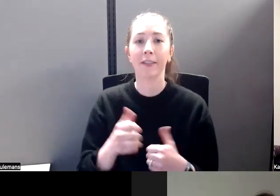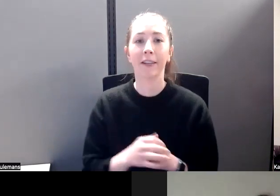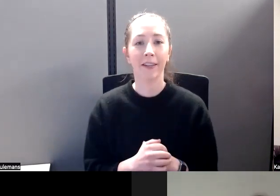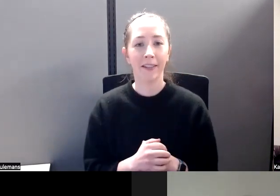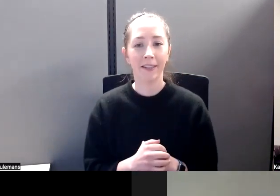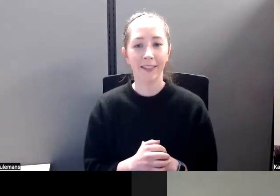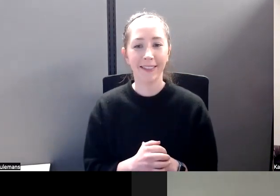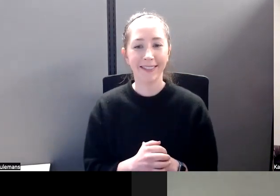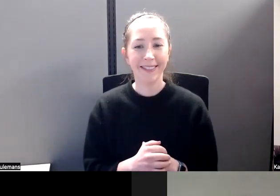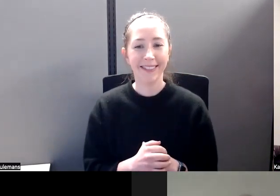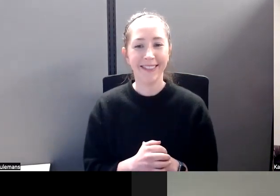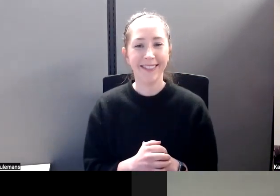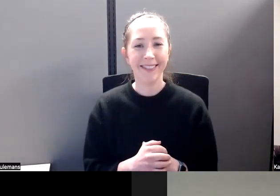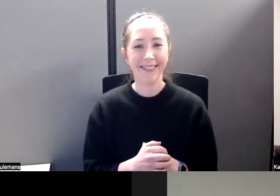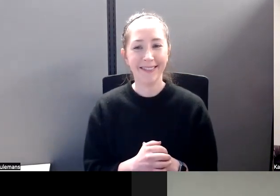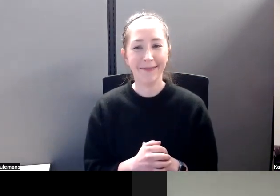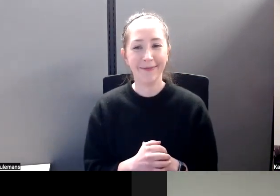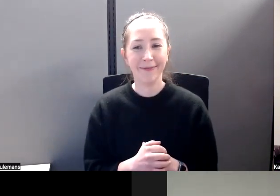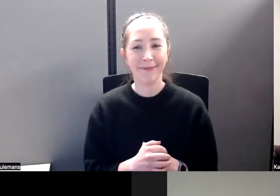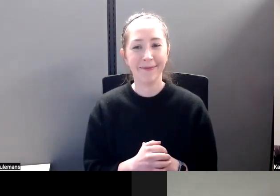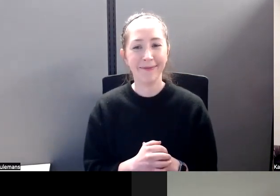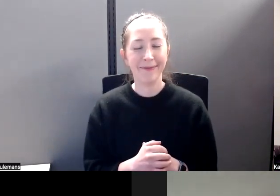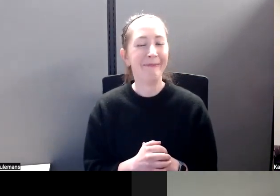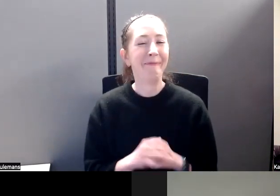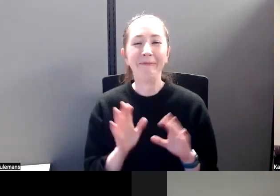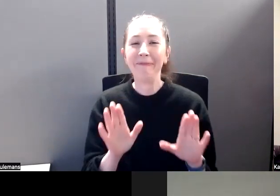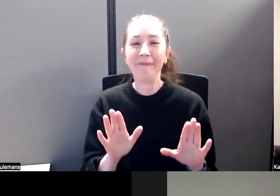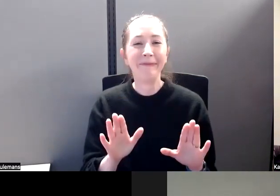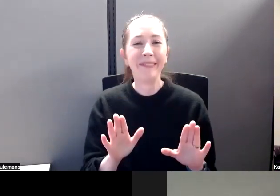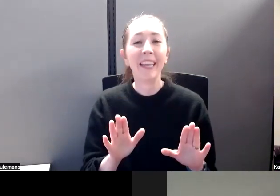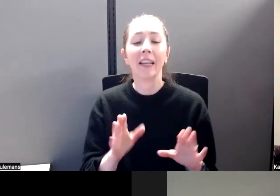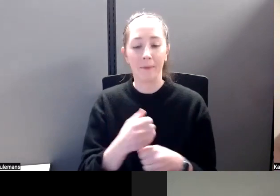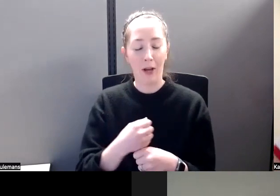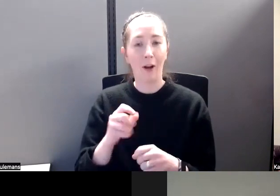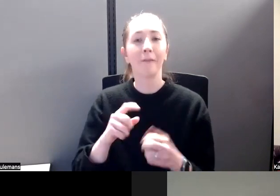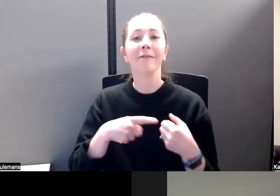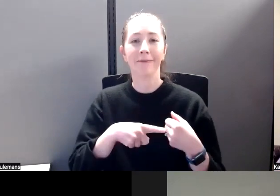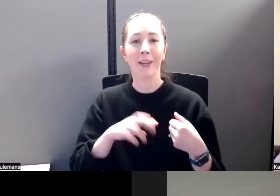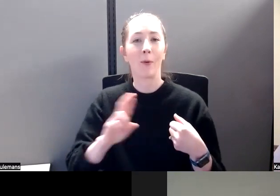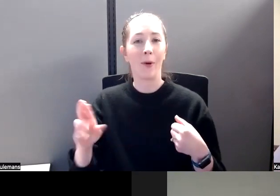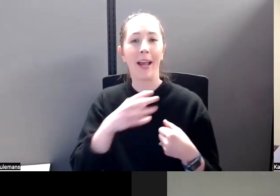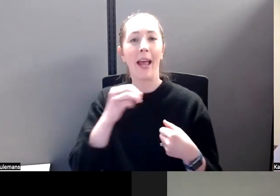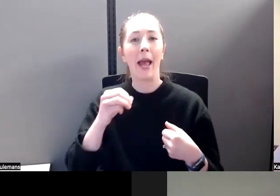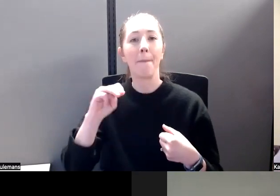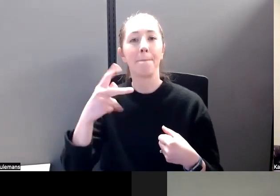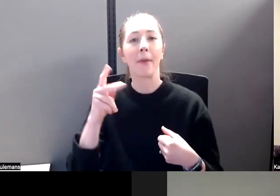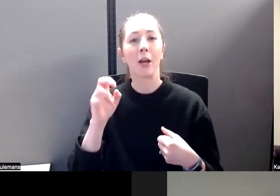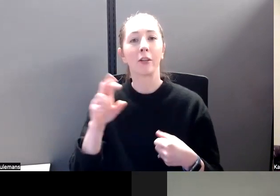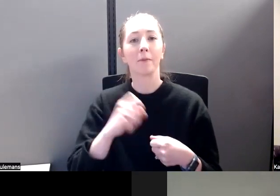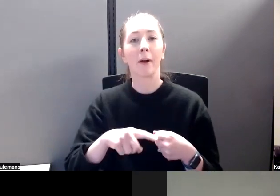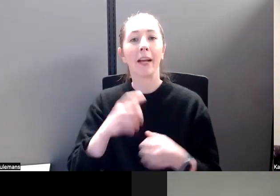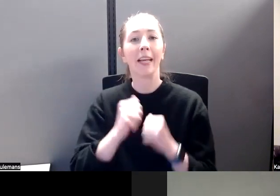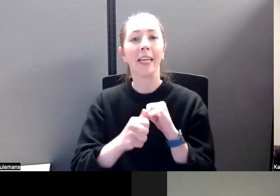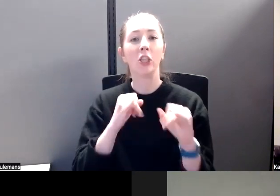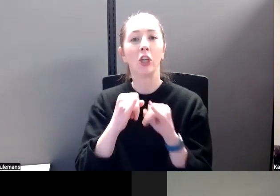take a 5-minute nap. We can wait. As long as I have my coffee and my maker markup, I'm like, I've been drinking this in every interview, just